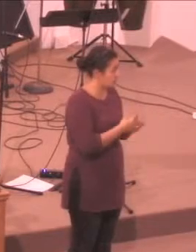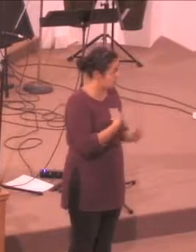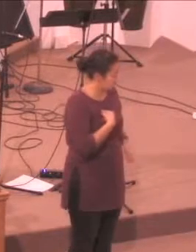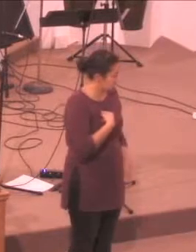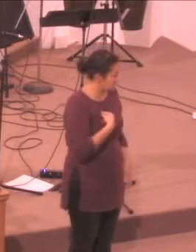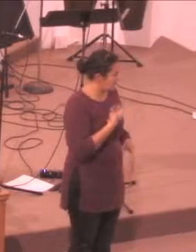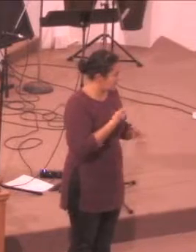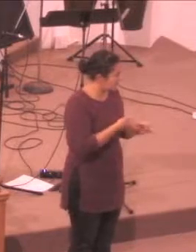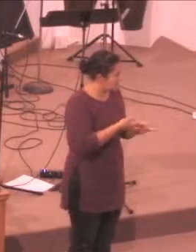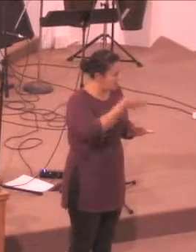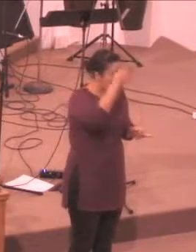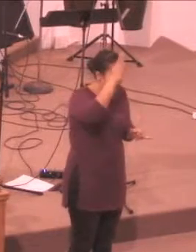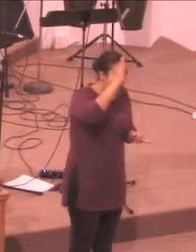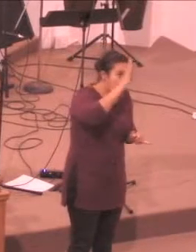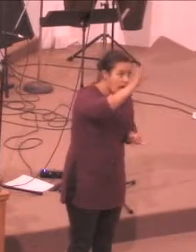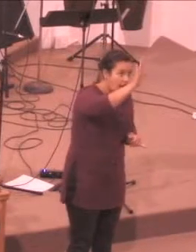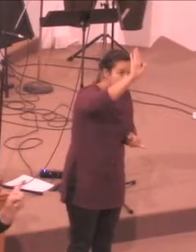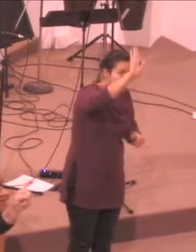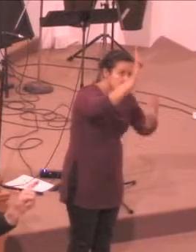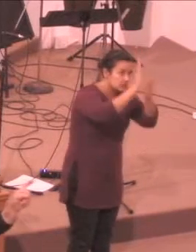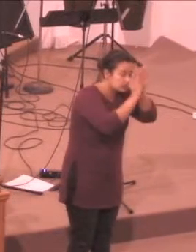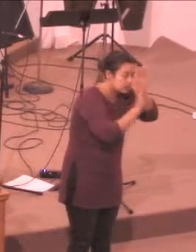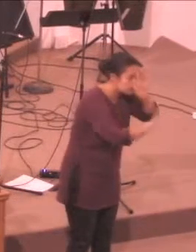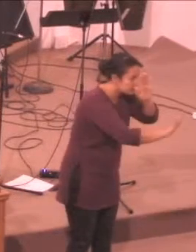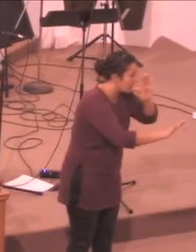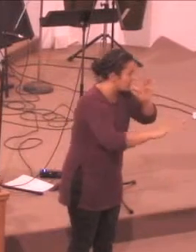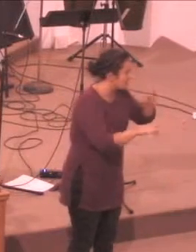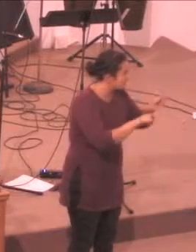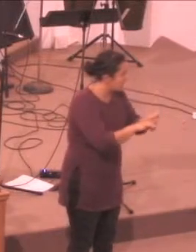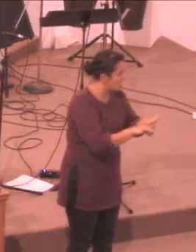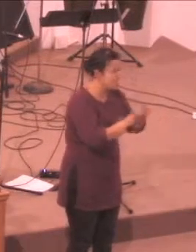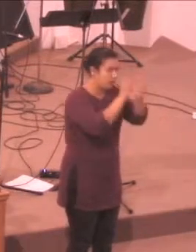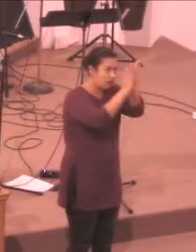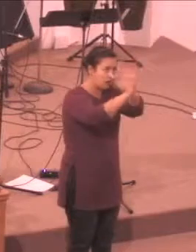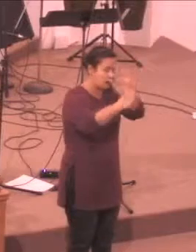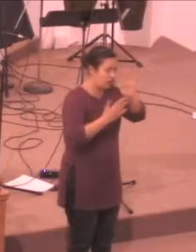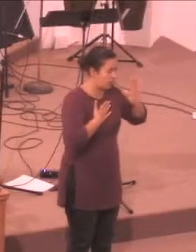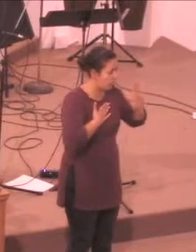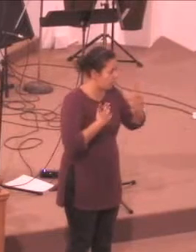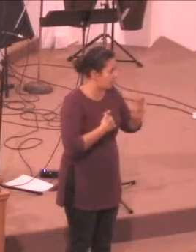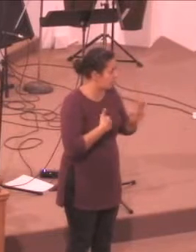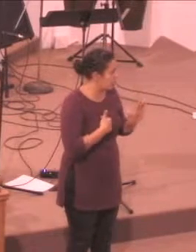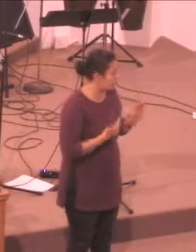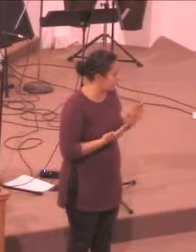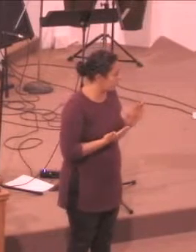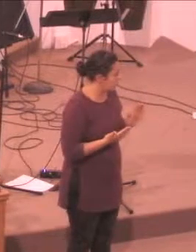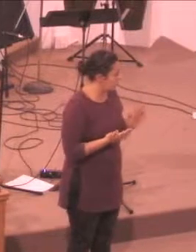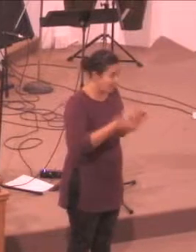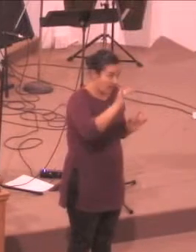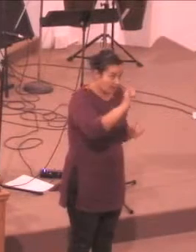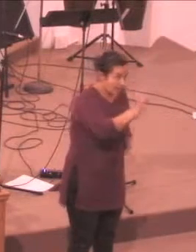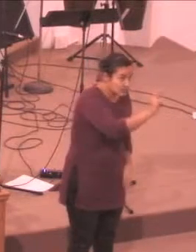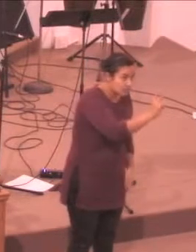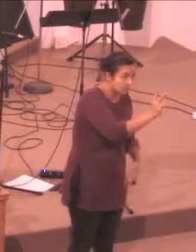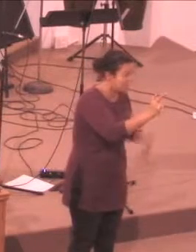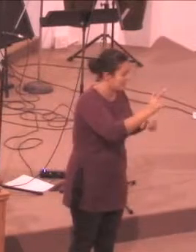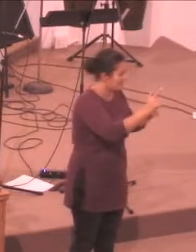Christ. And do you think he loves them? Absolutely. So,